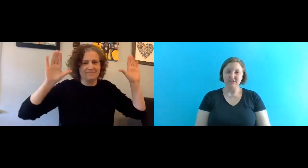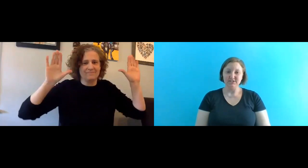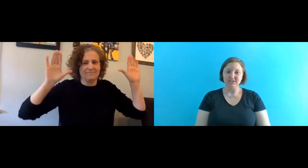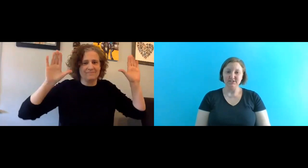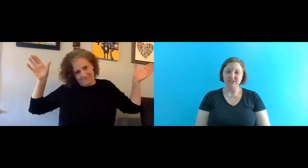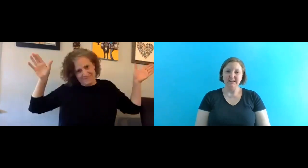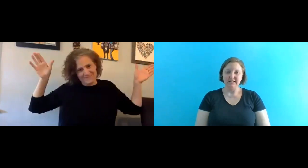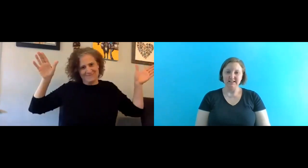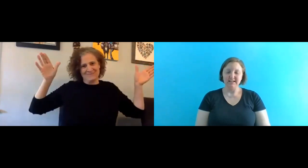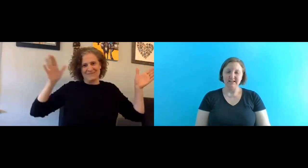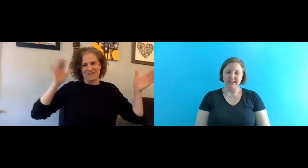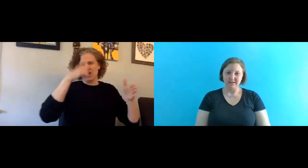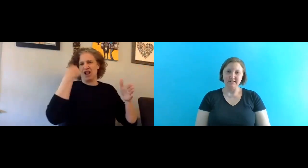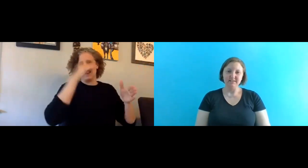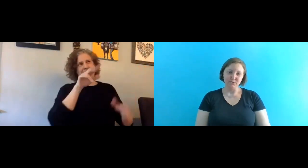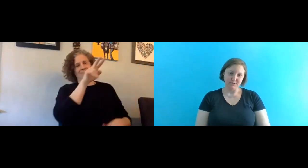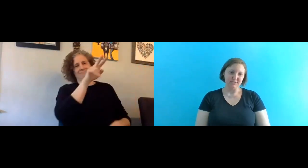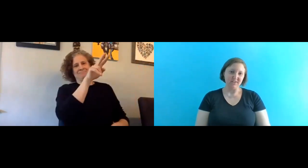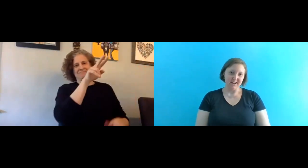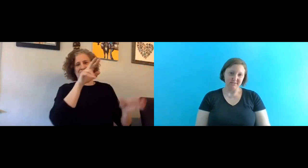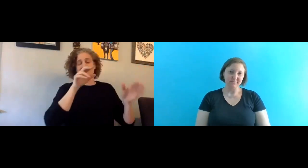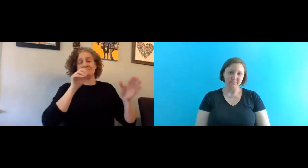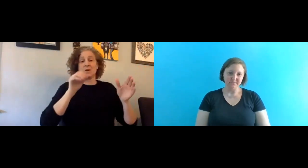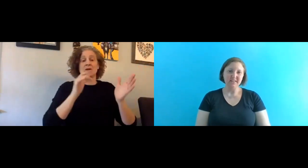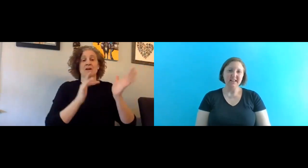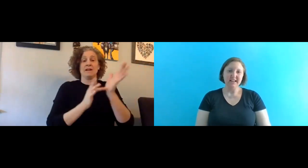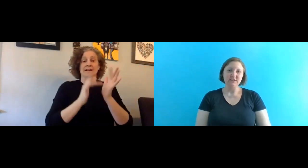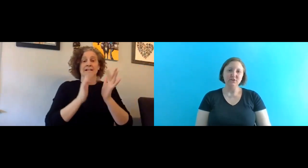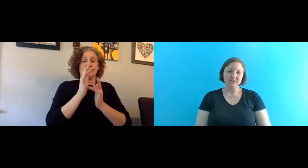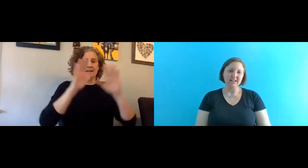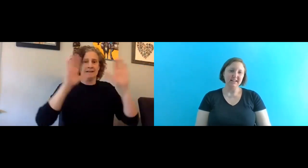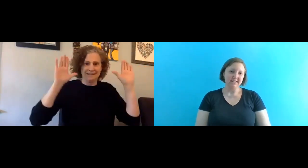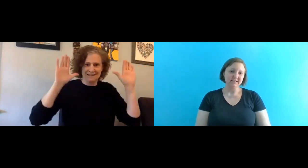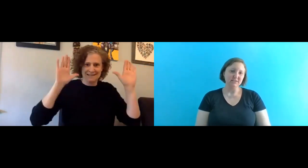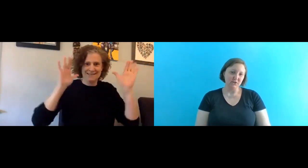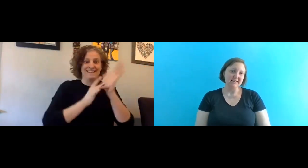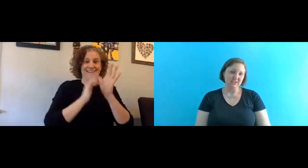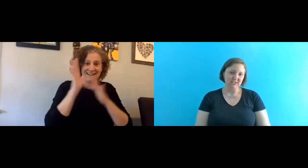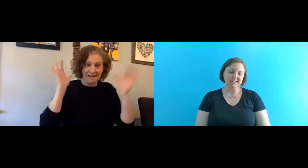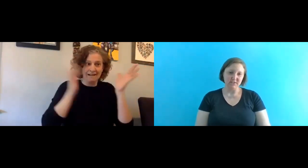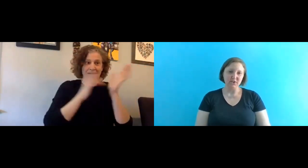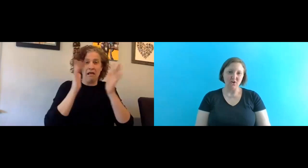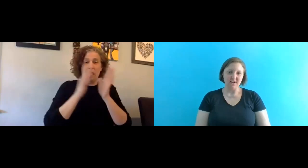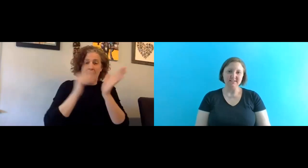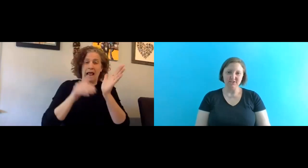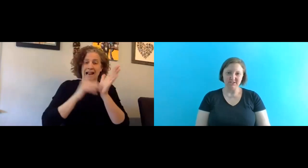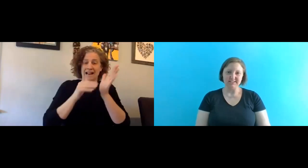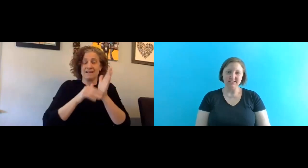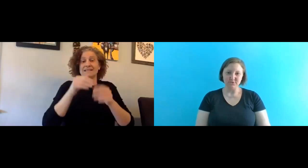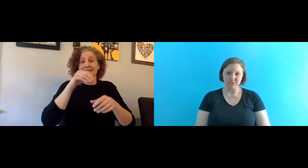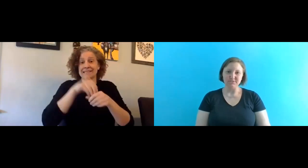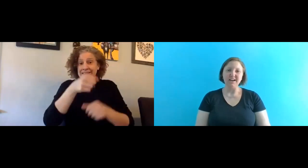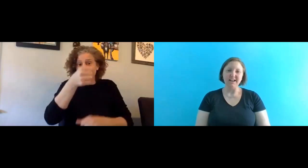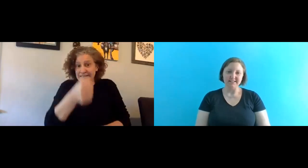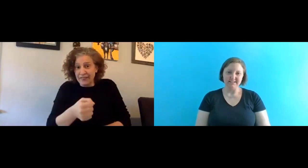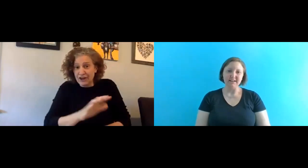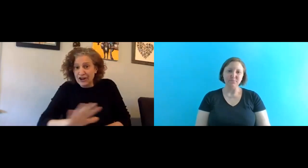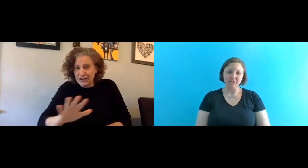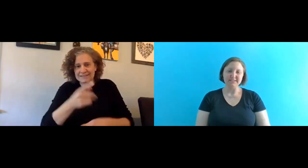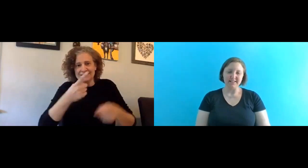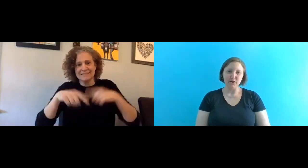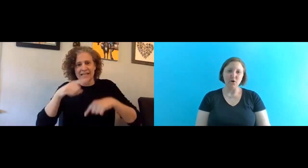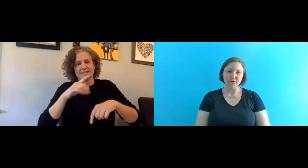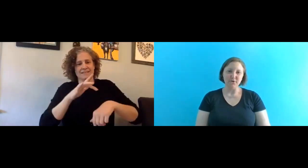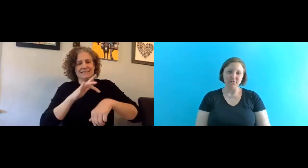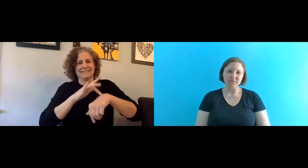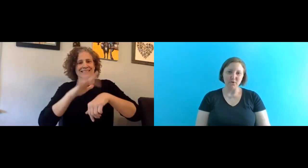Jesus and crucified. Looked like looking at Jesus on the cross, Jesus crucified. And when you sign that over and